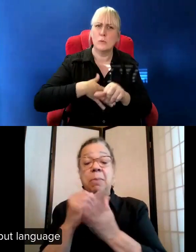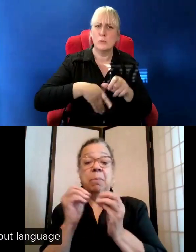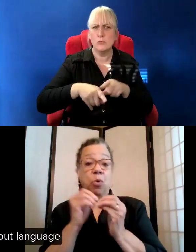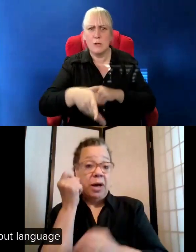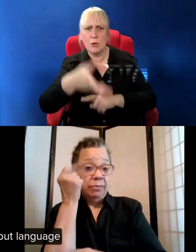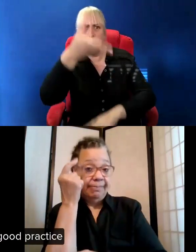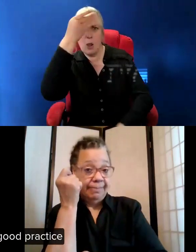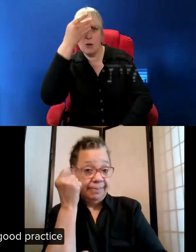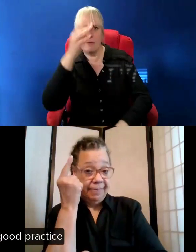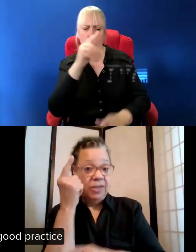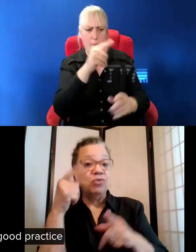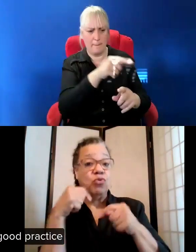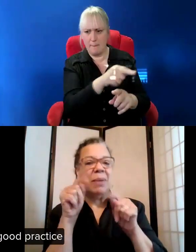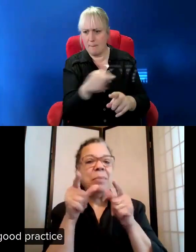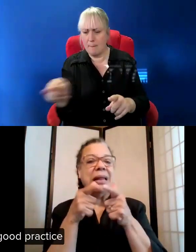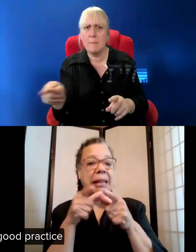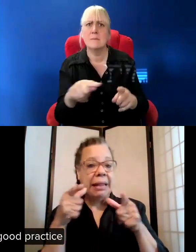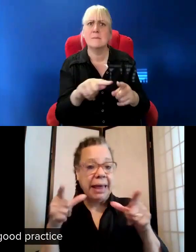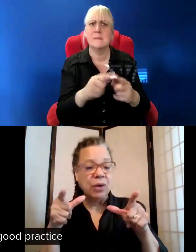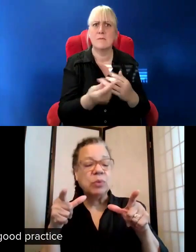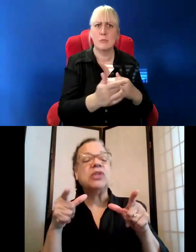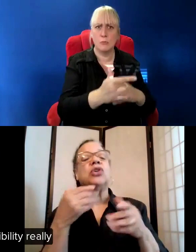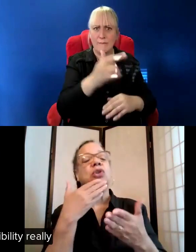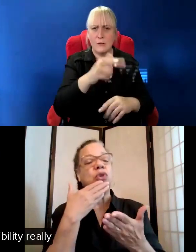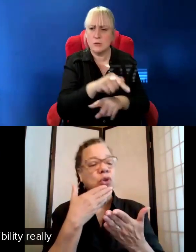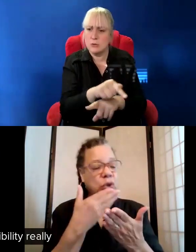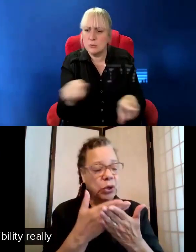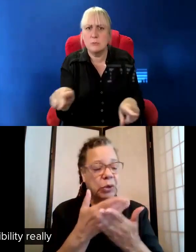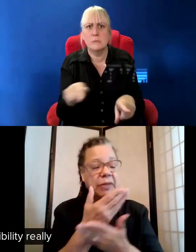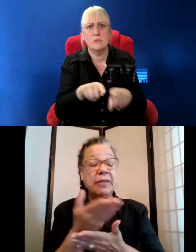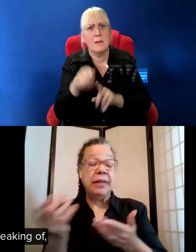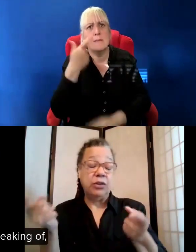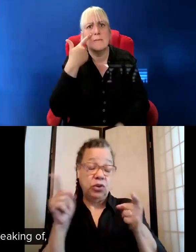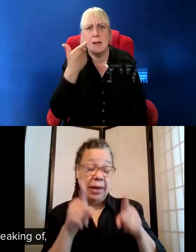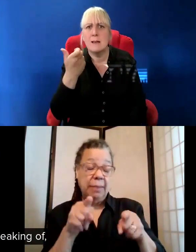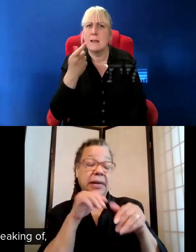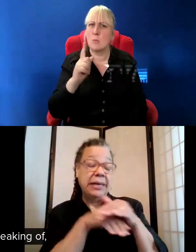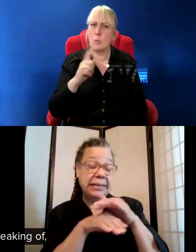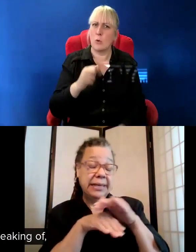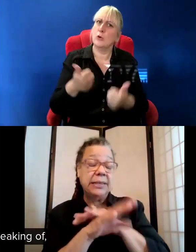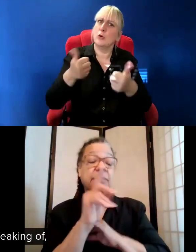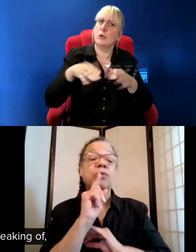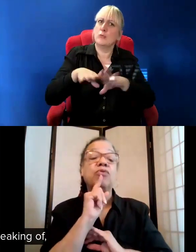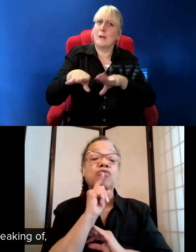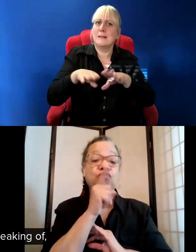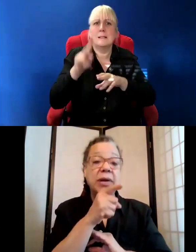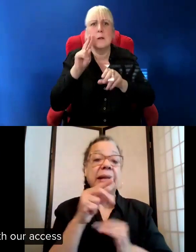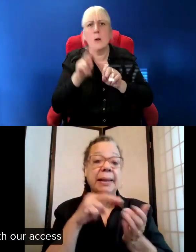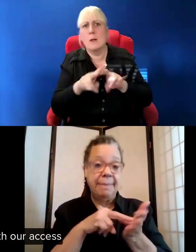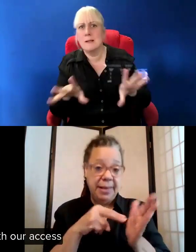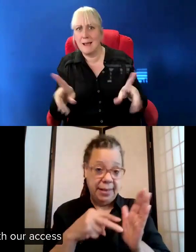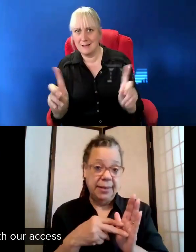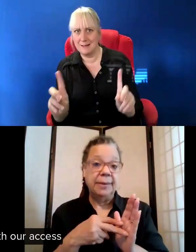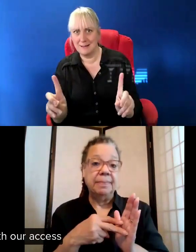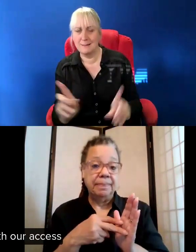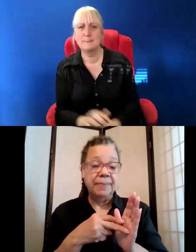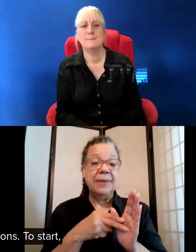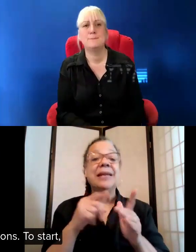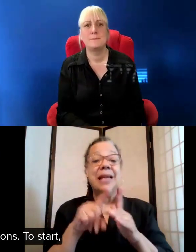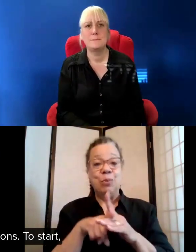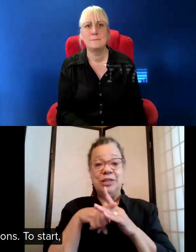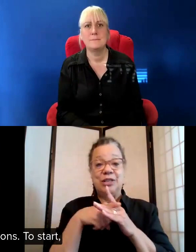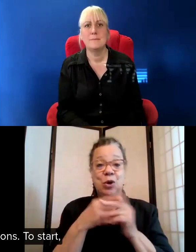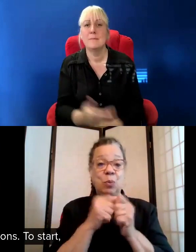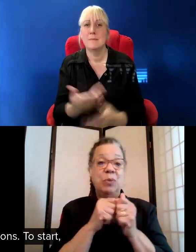try to put language around what good practice and accessibility really means. Speaking of, let's begin with our